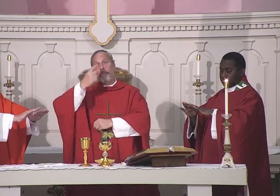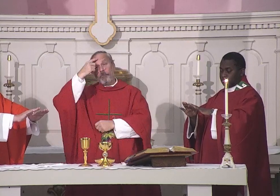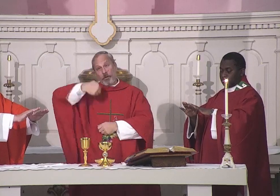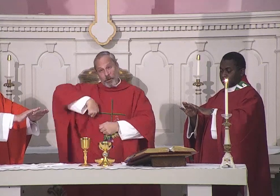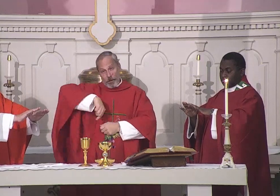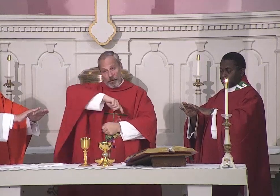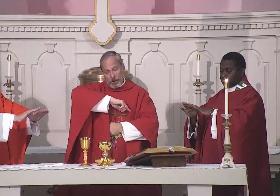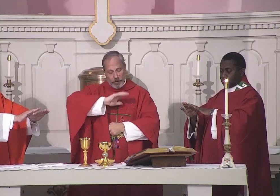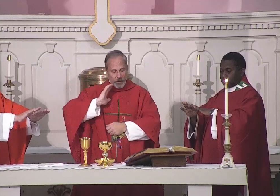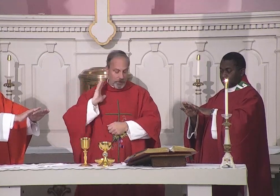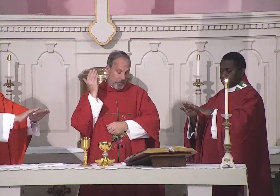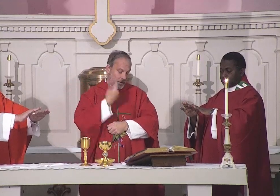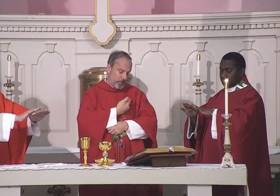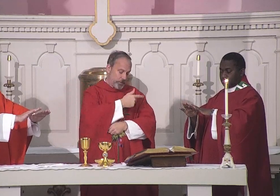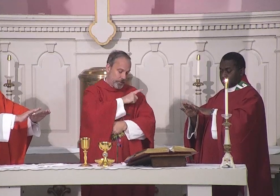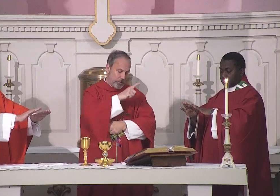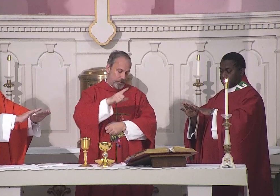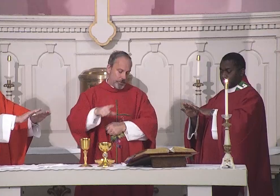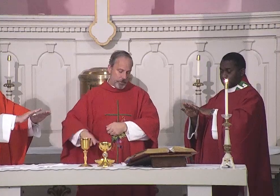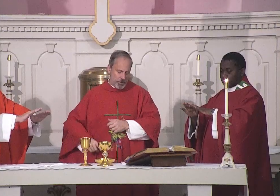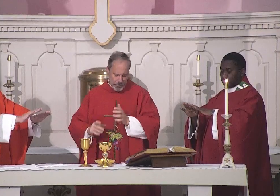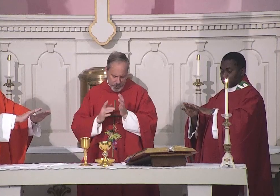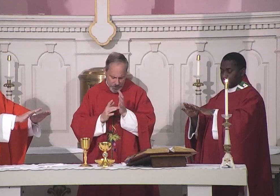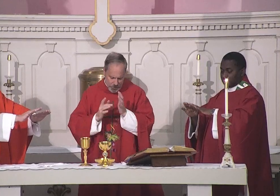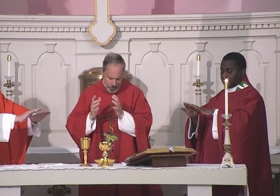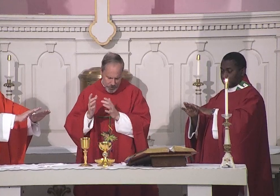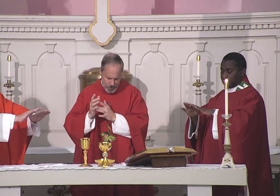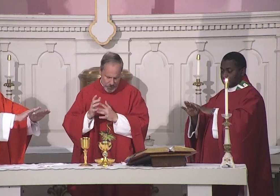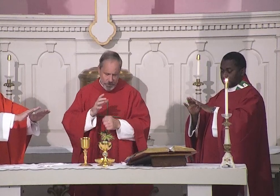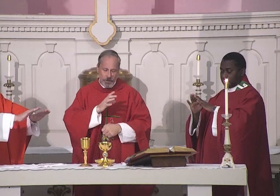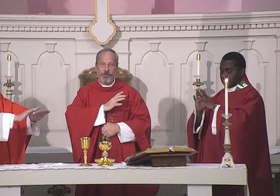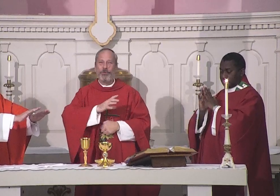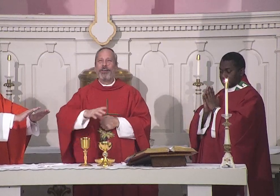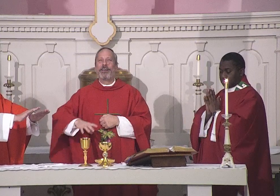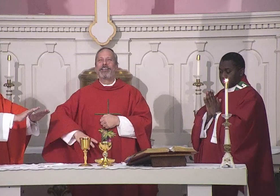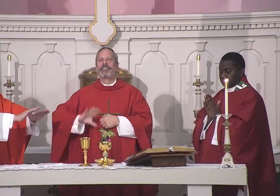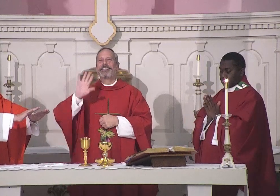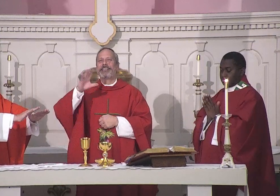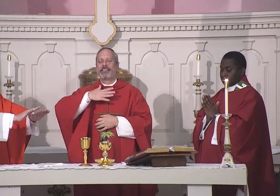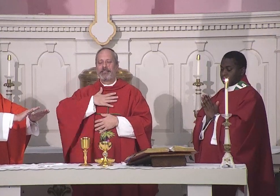body and blood of our Lord Jesus Christ.